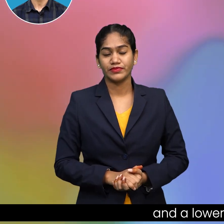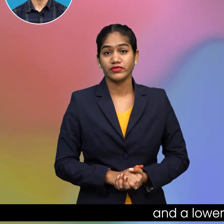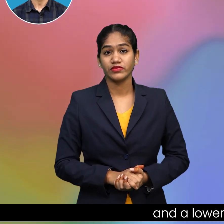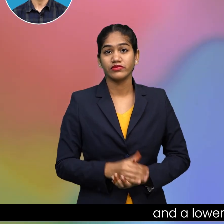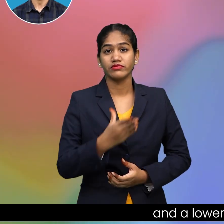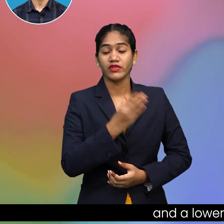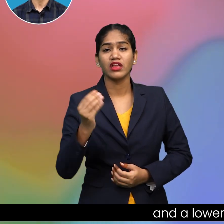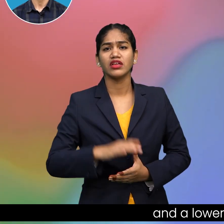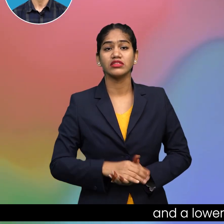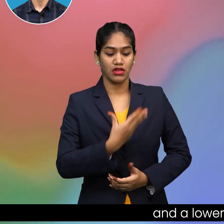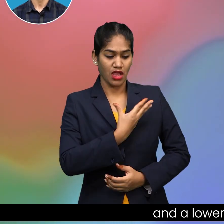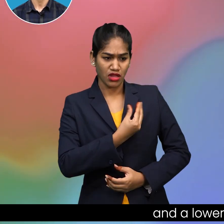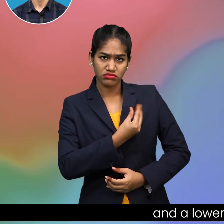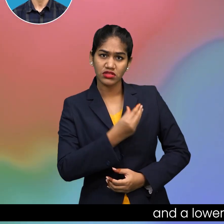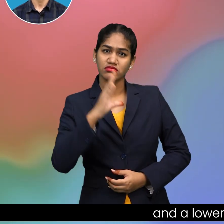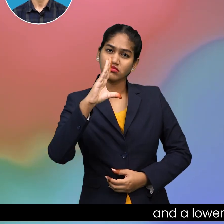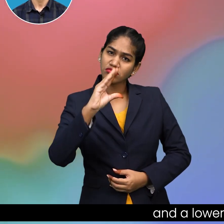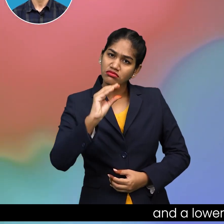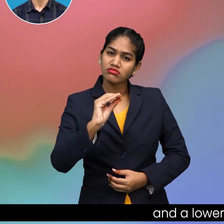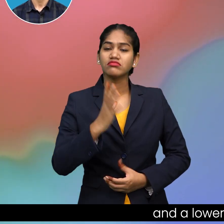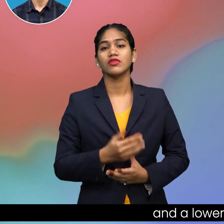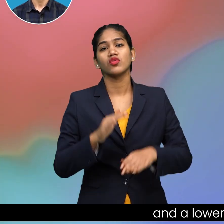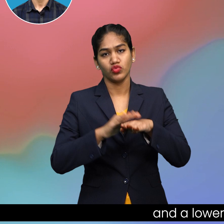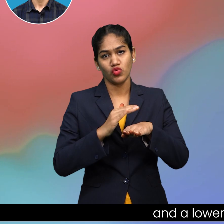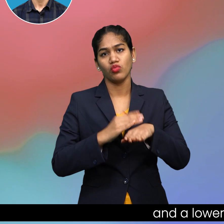and lower rate of heartbeat.